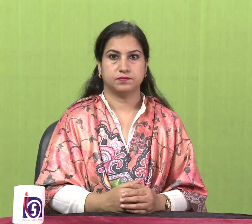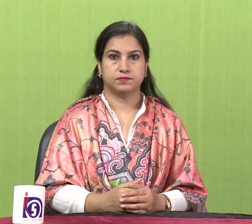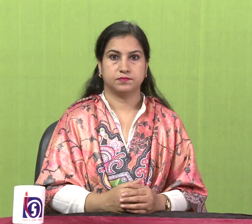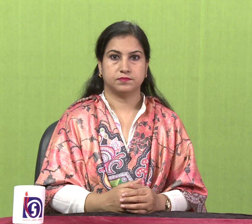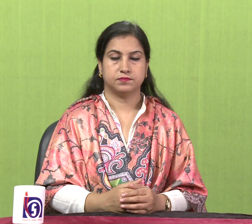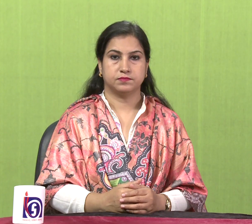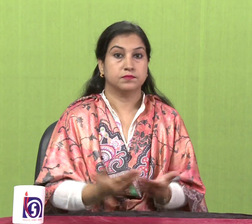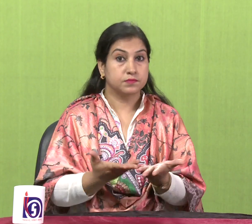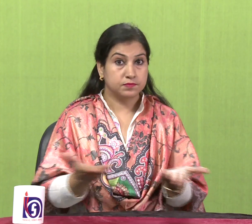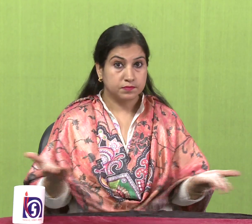Learners,